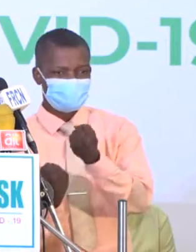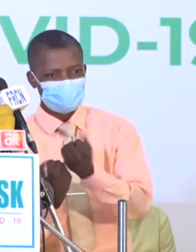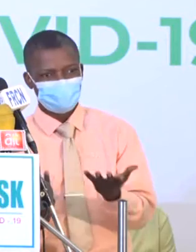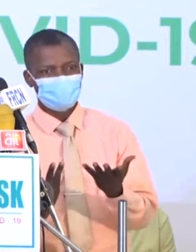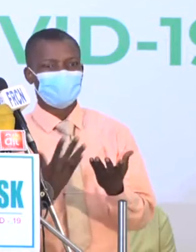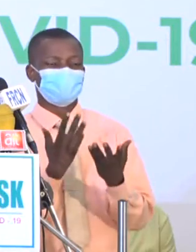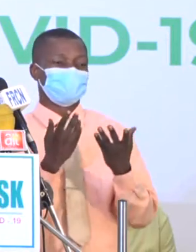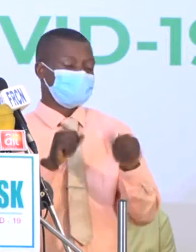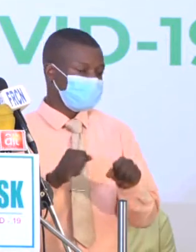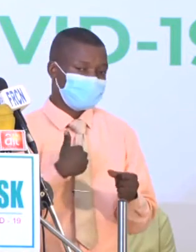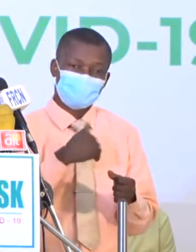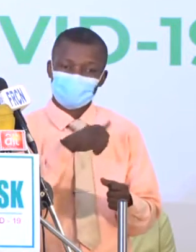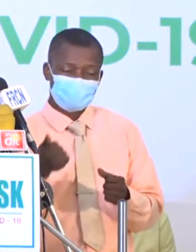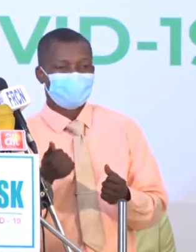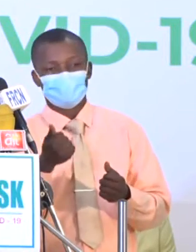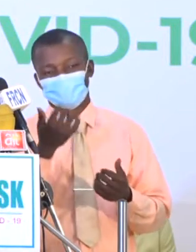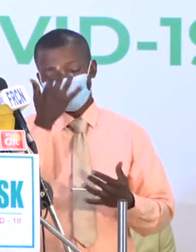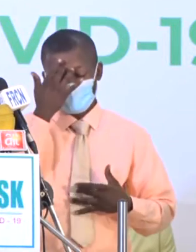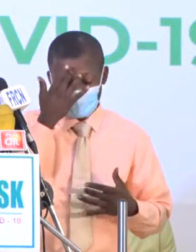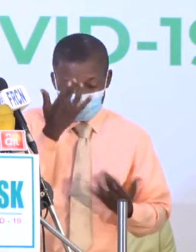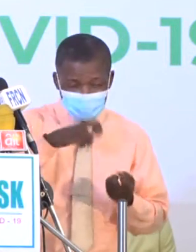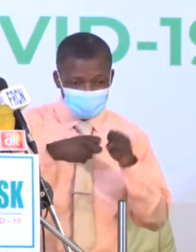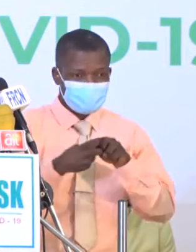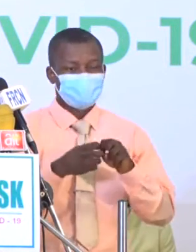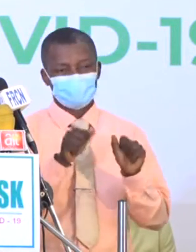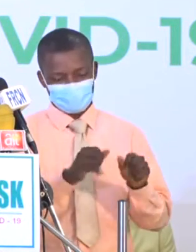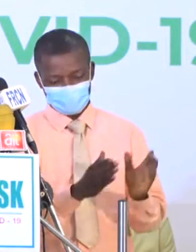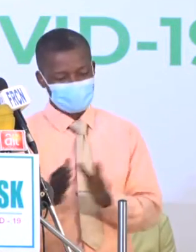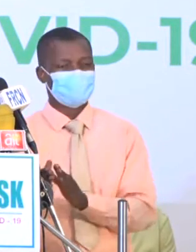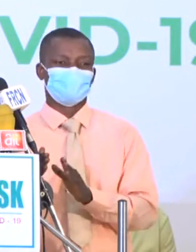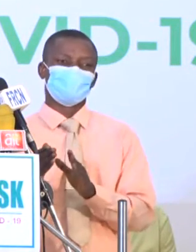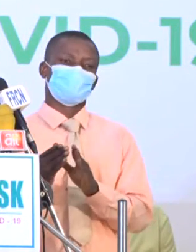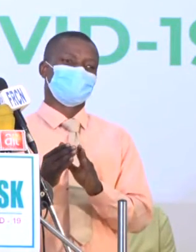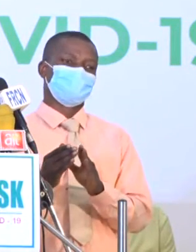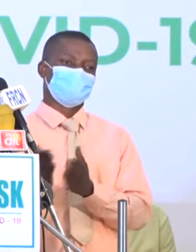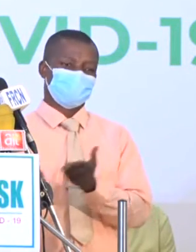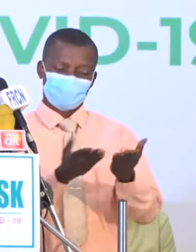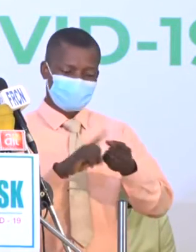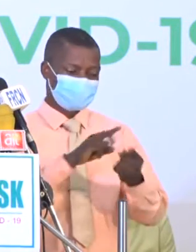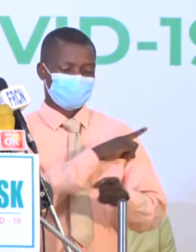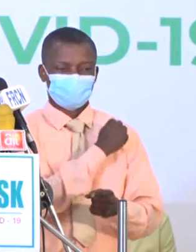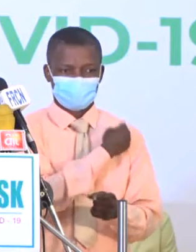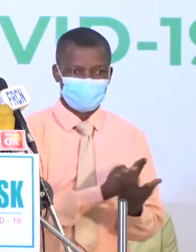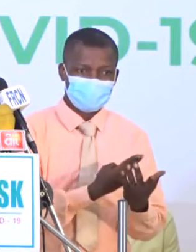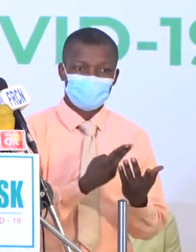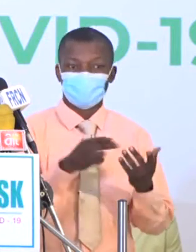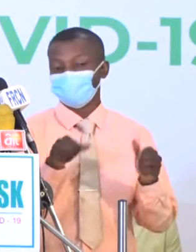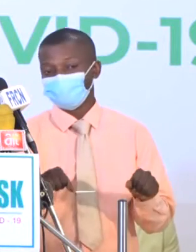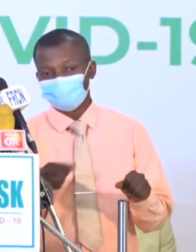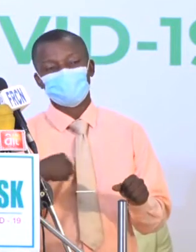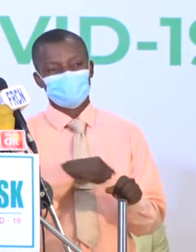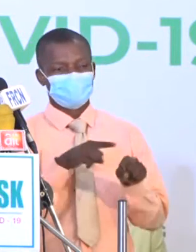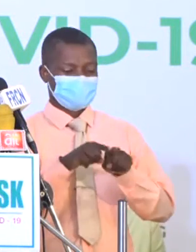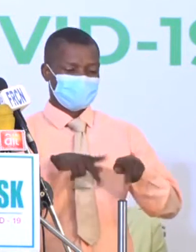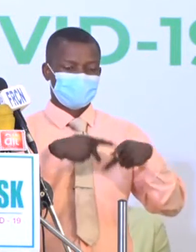case he has any complications, will be the one to organize his referral to a hospital. And if possible, we also